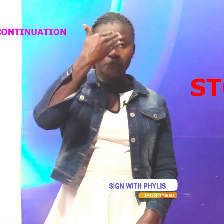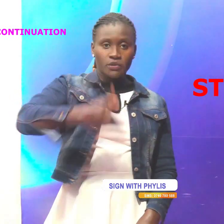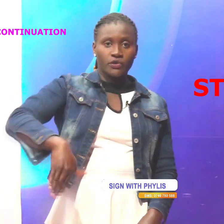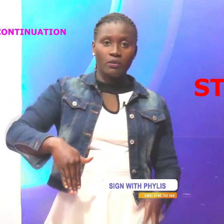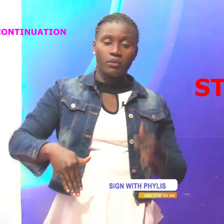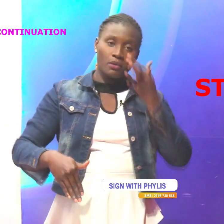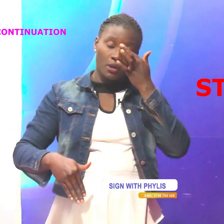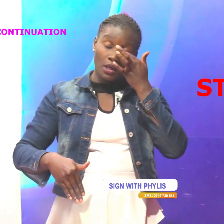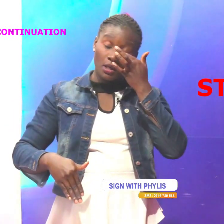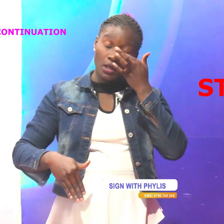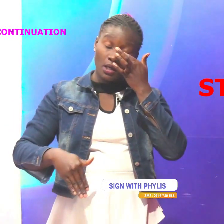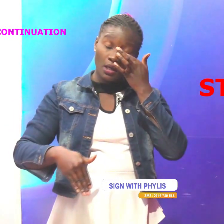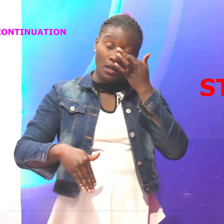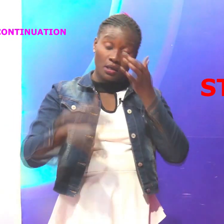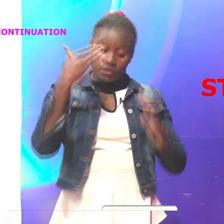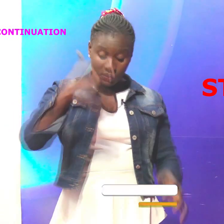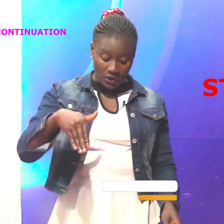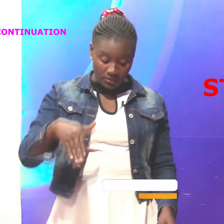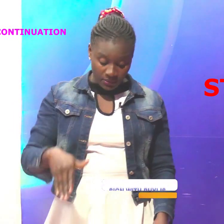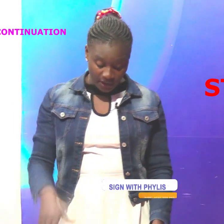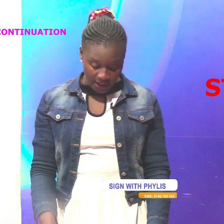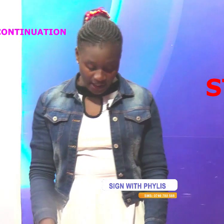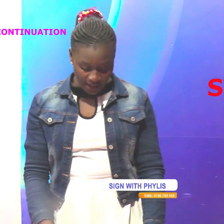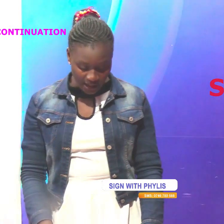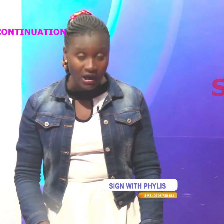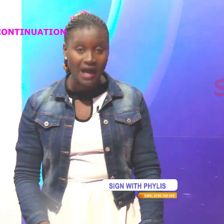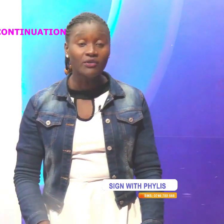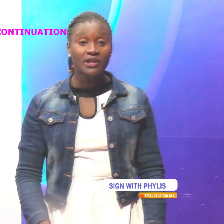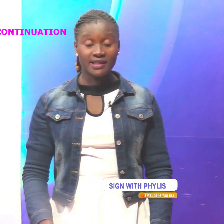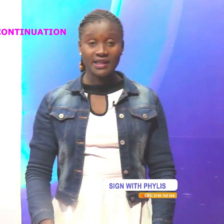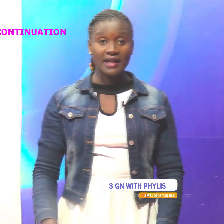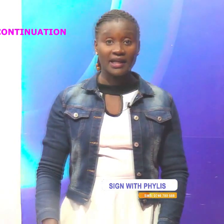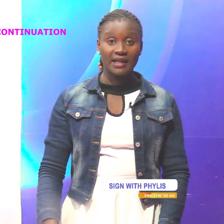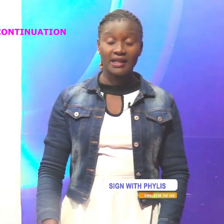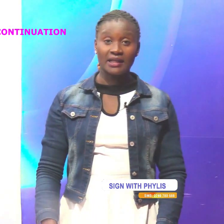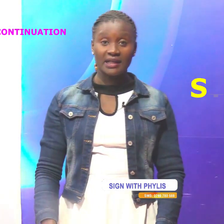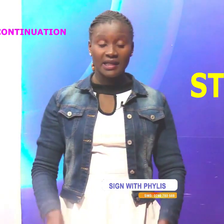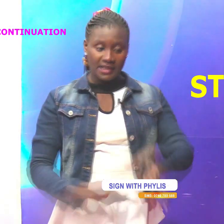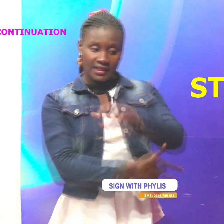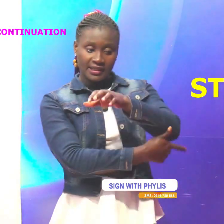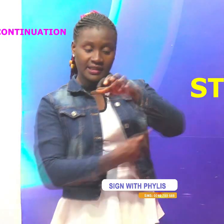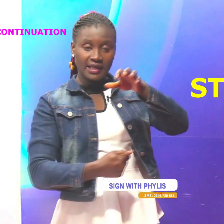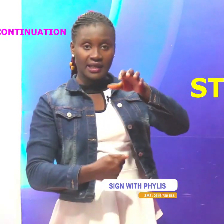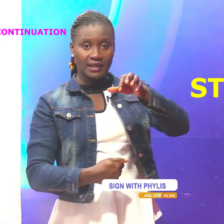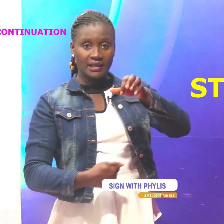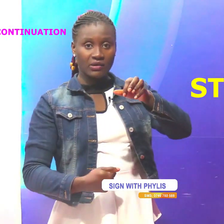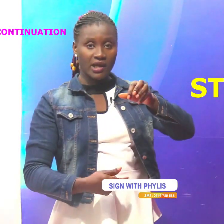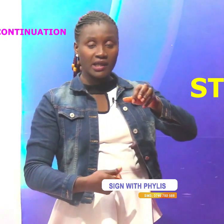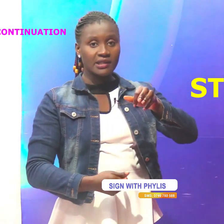Stop. Okay, stop. And then you have still. Still. Okay, this is stand